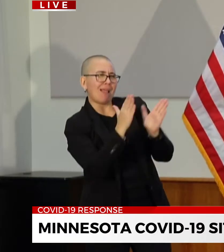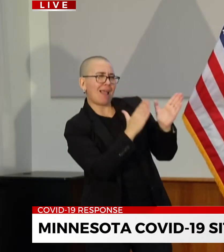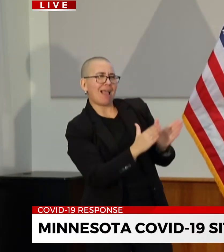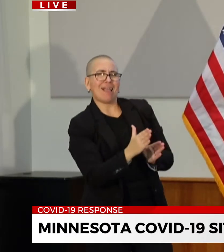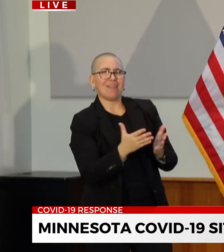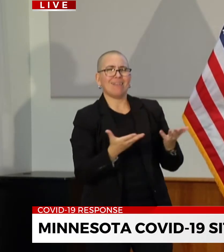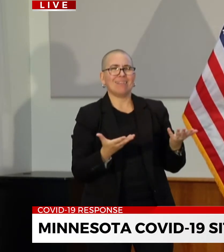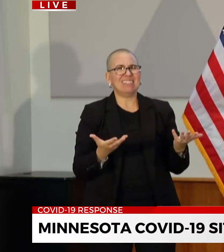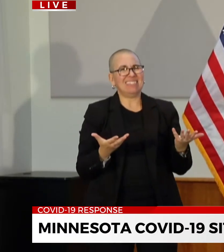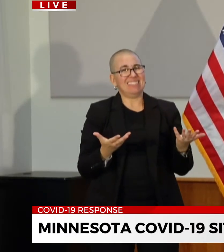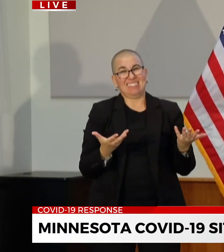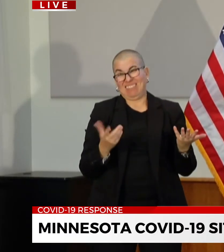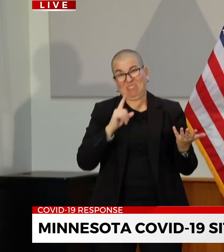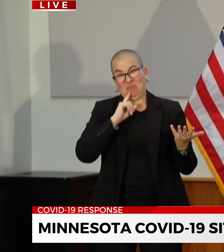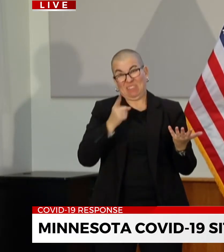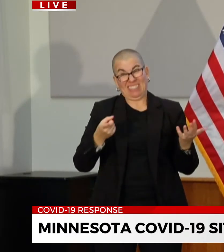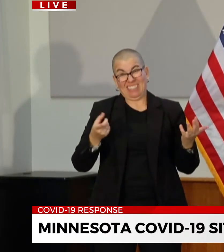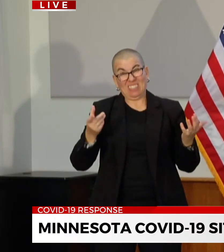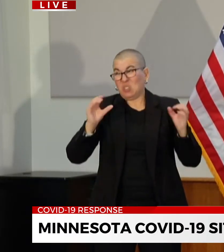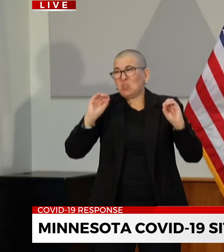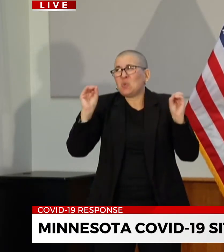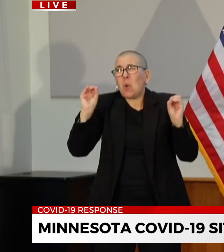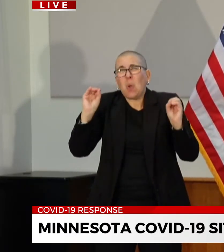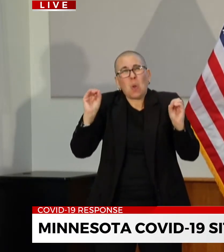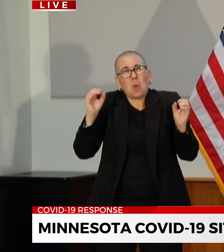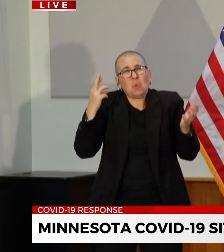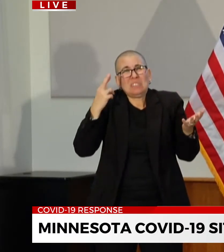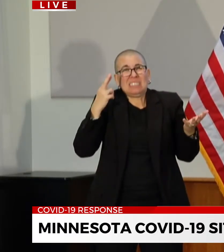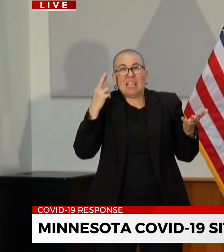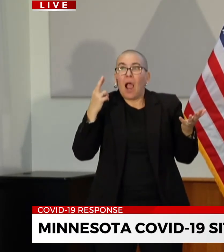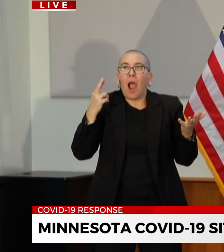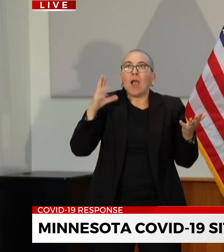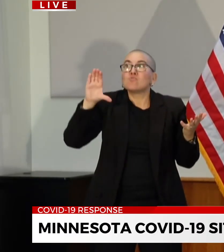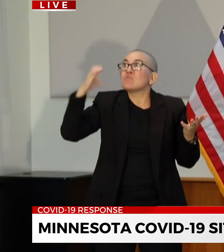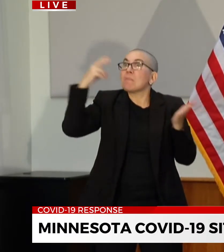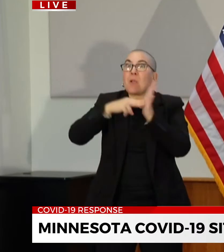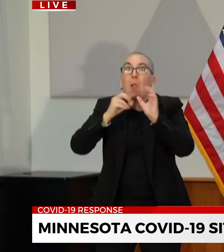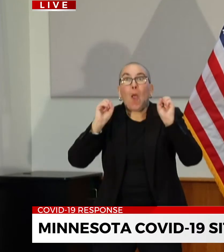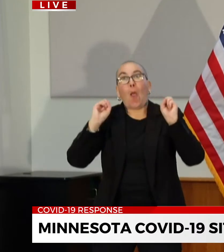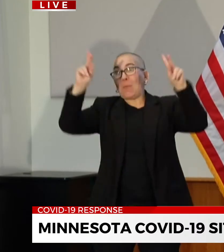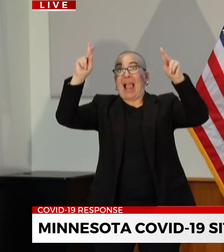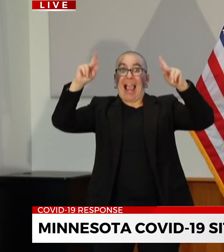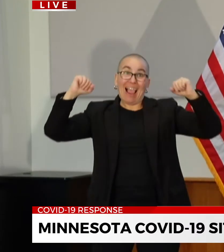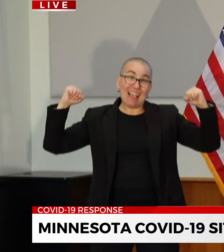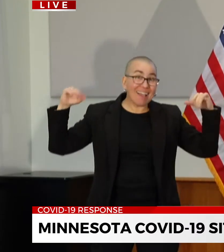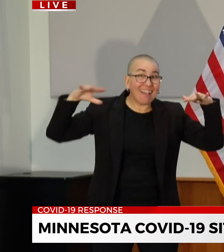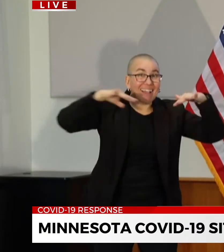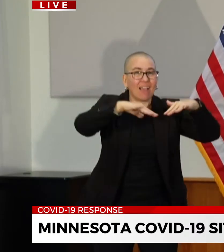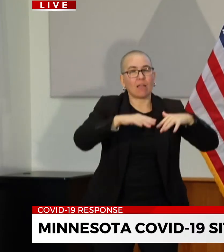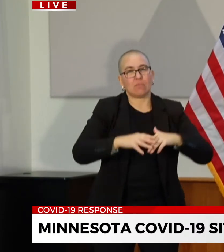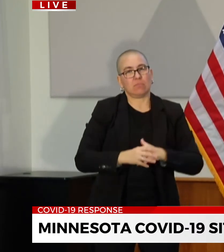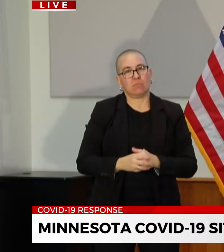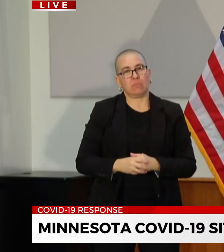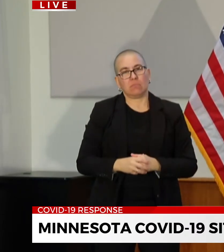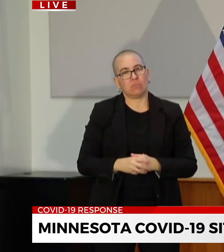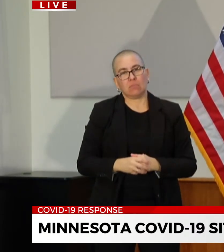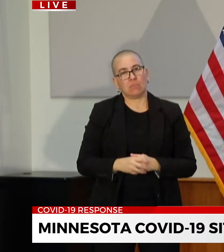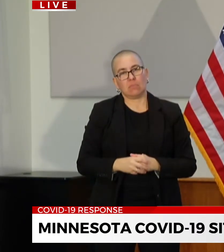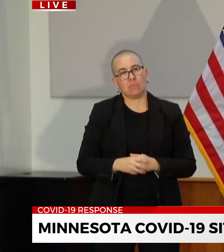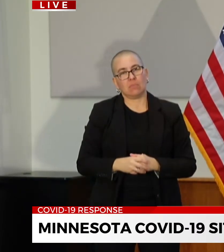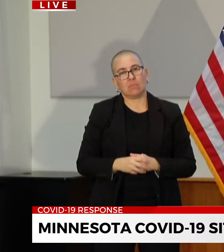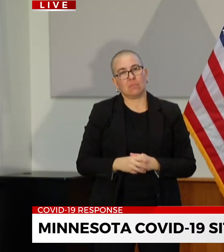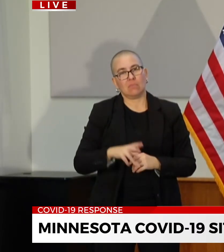little reason for me to believe that there's going to be a dramatic change in the trajectory of the virus and the virus spread in the